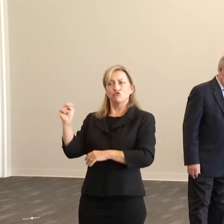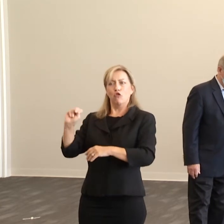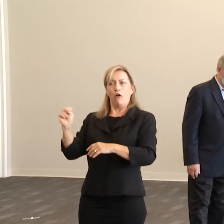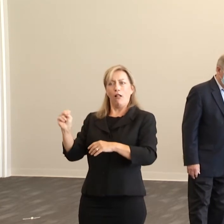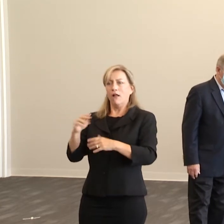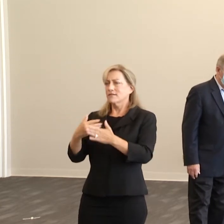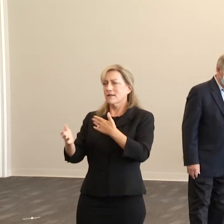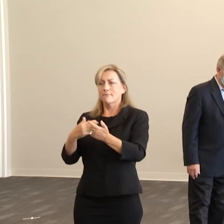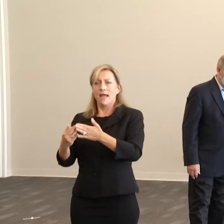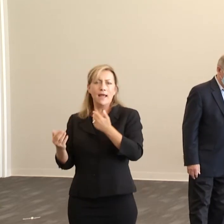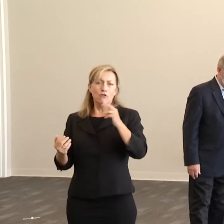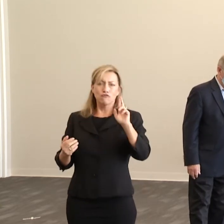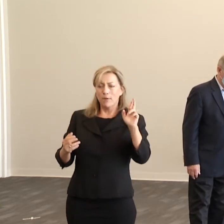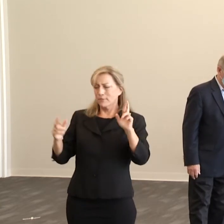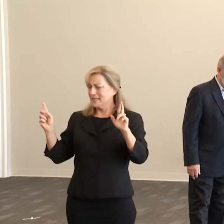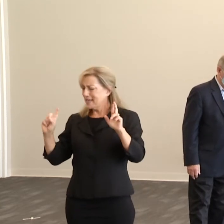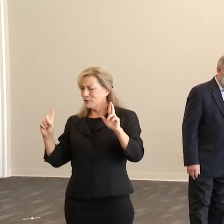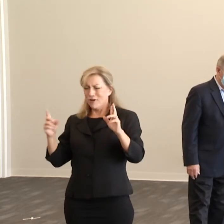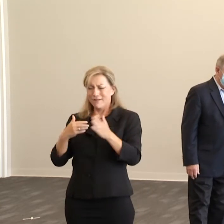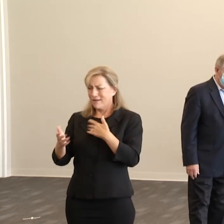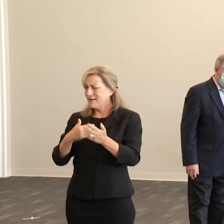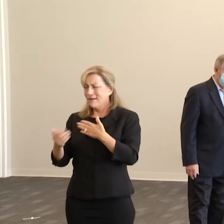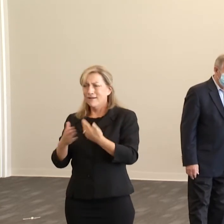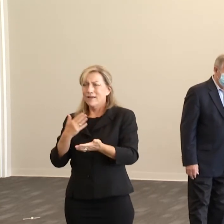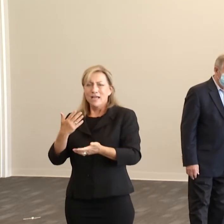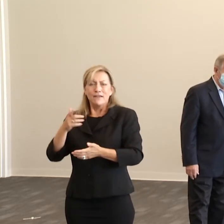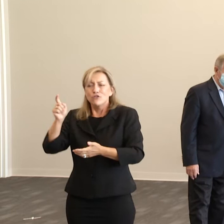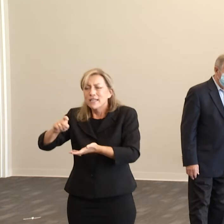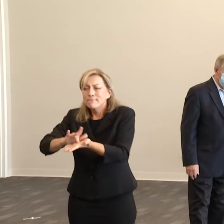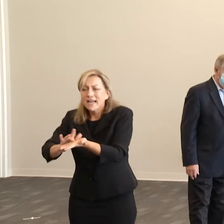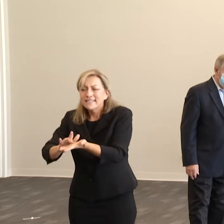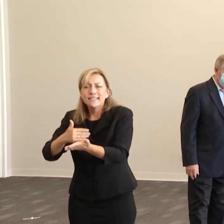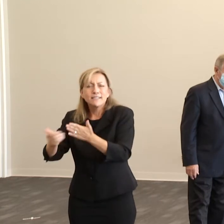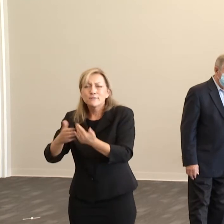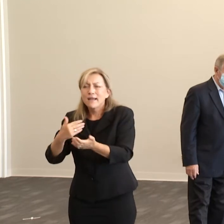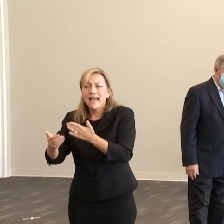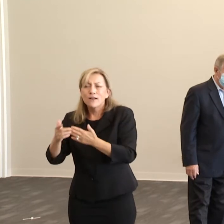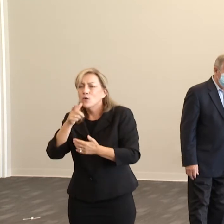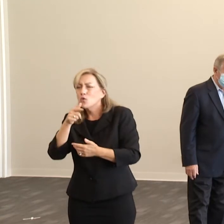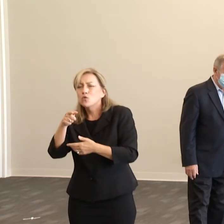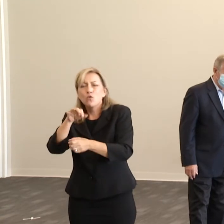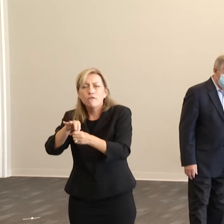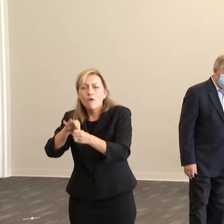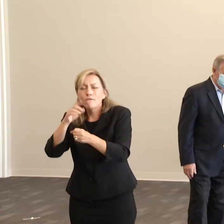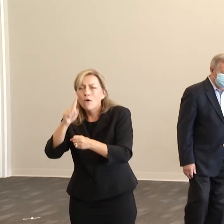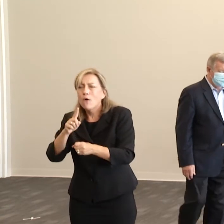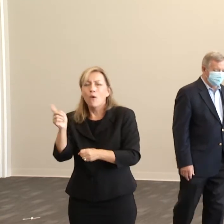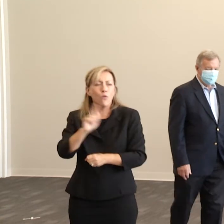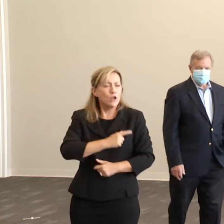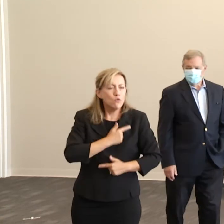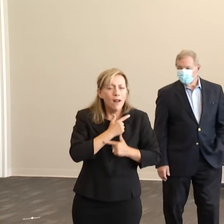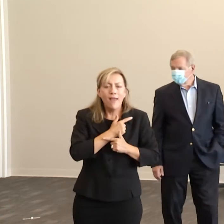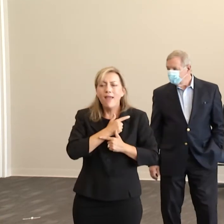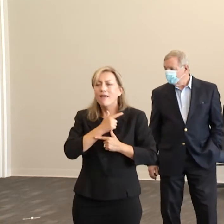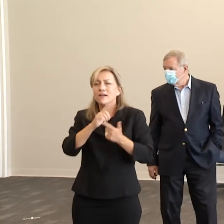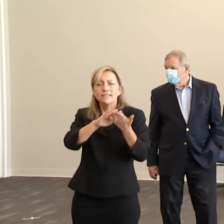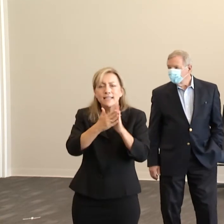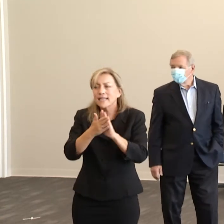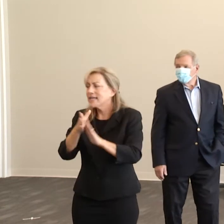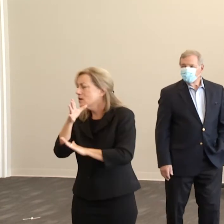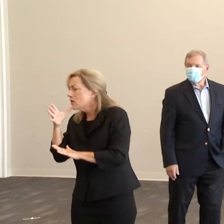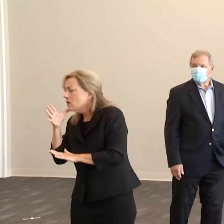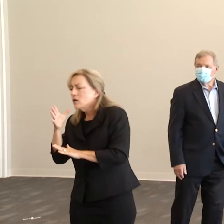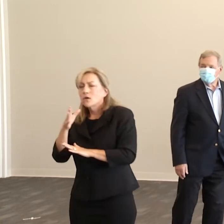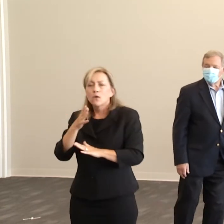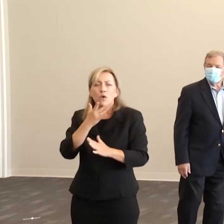medication doesn't care what party you are. It doesn't matter whether you're in a rural or an urban or suburban area. It doesn't matter what the color of your skin is. The